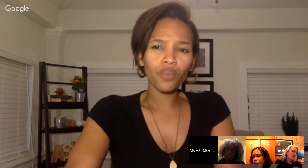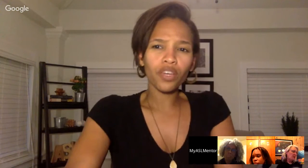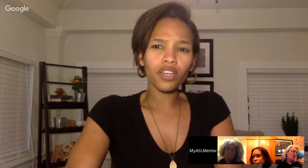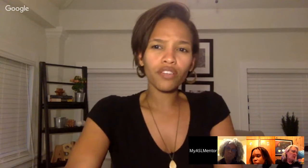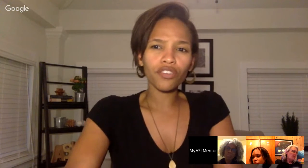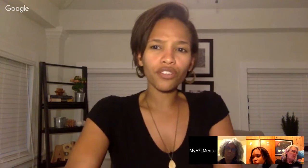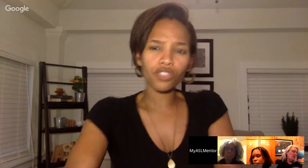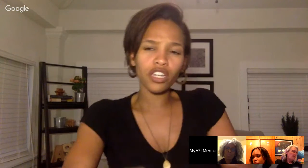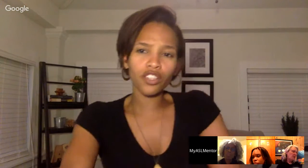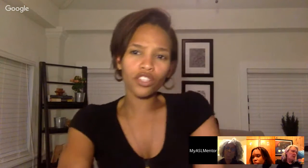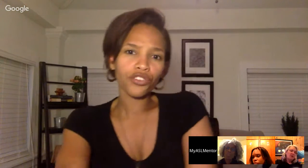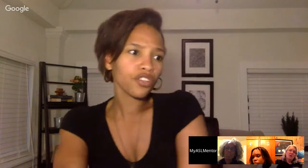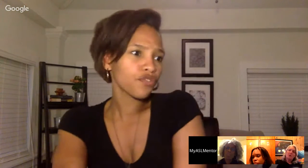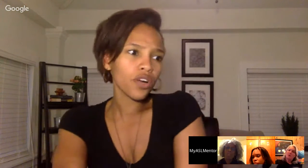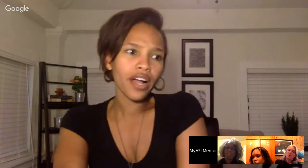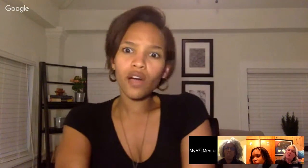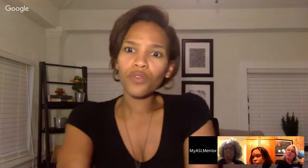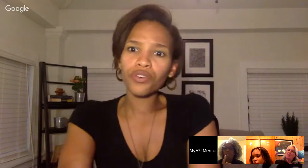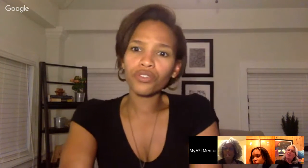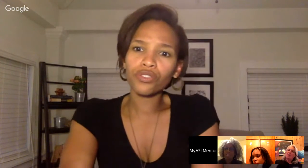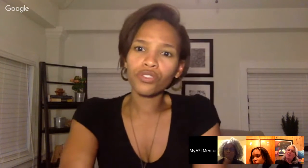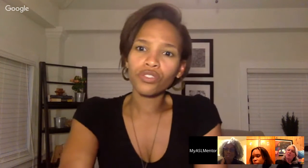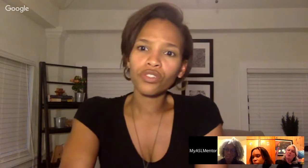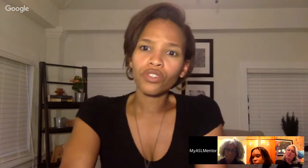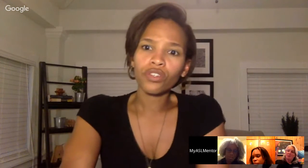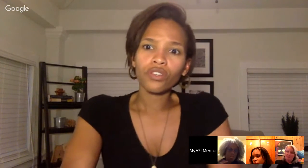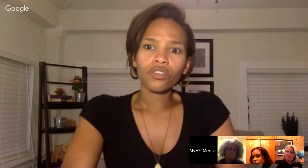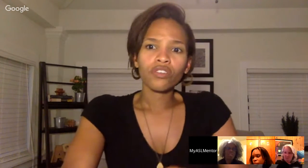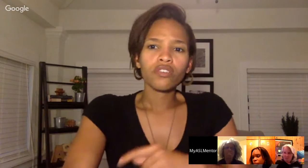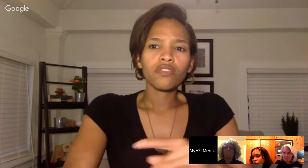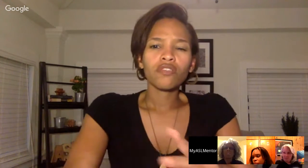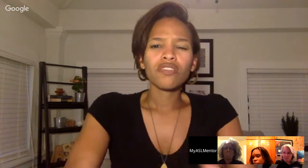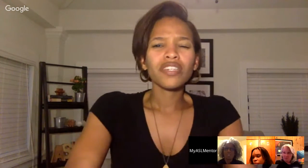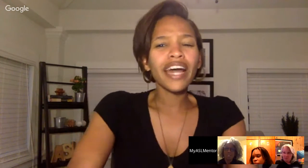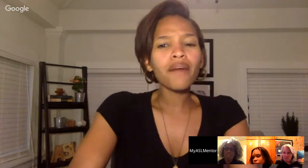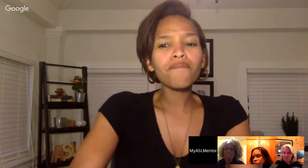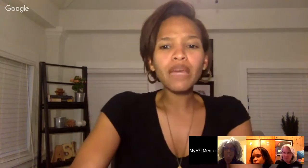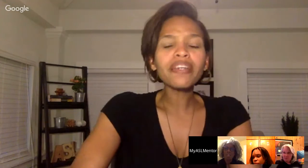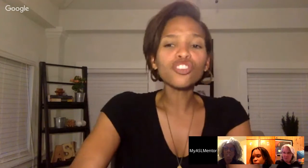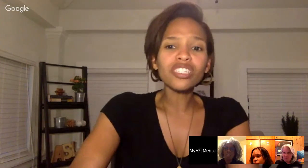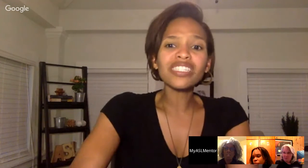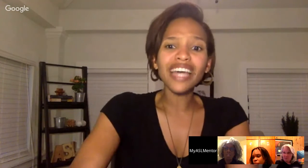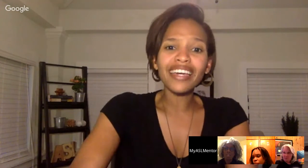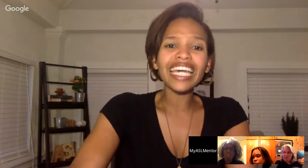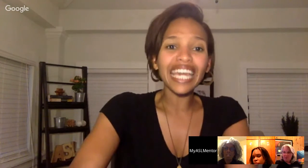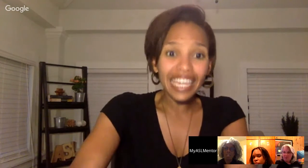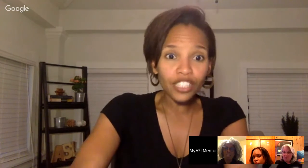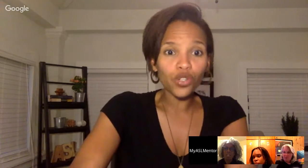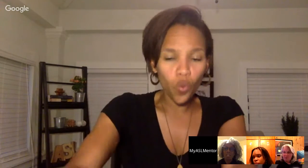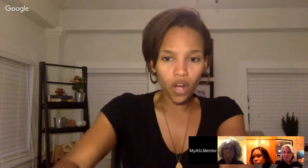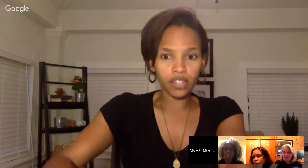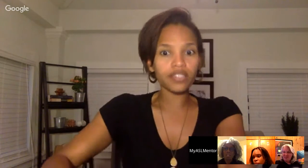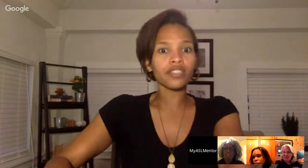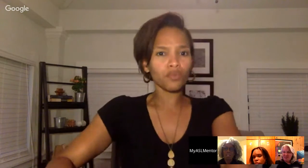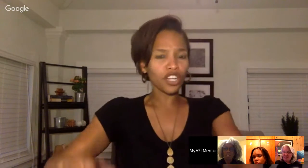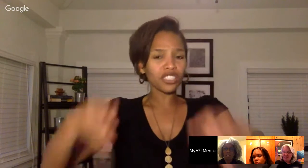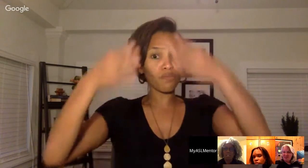every week, Thursday, 34 hours. Yeah, maybe just saying it was is